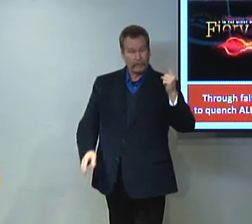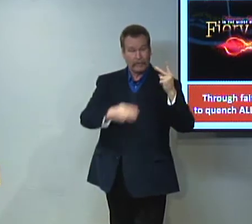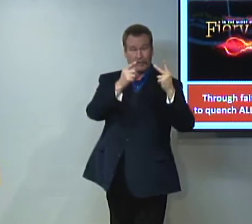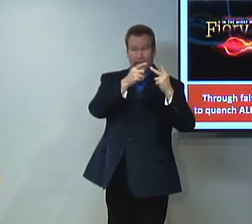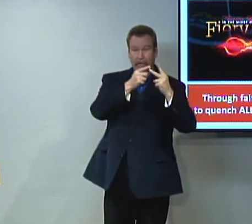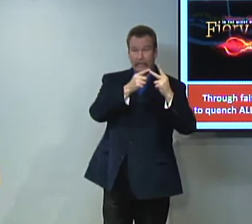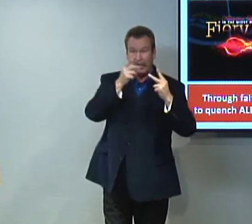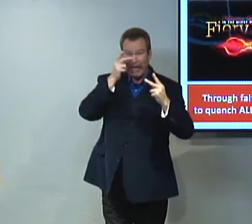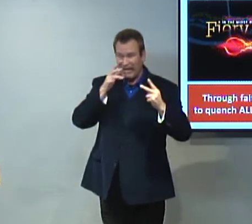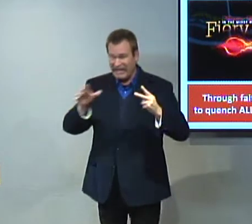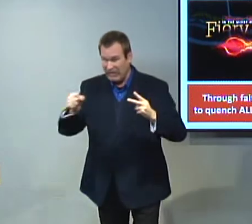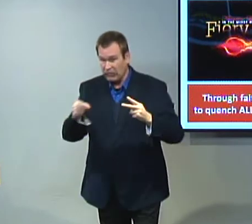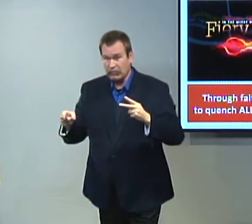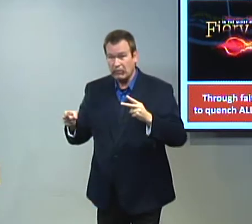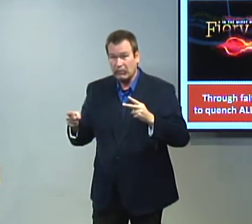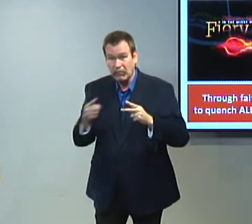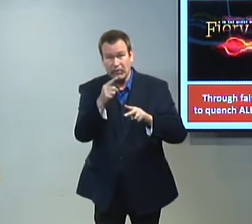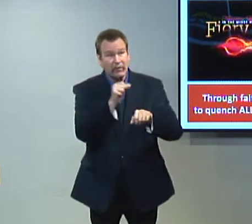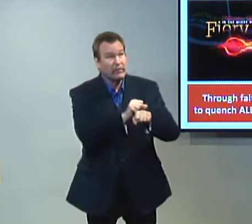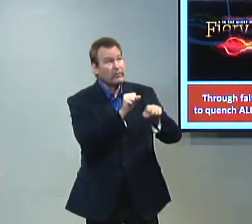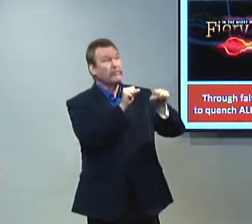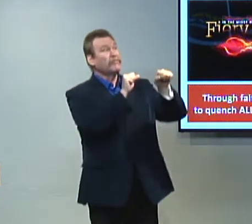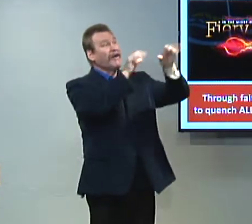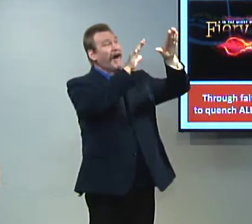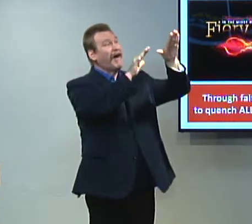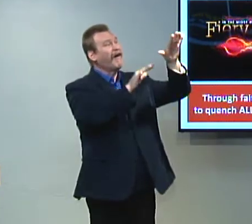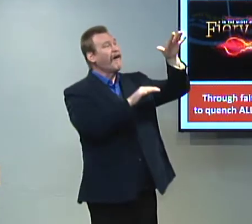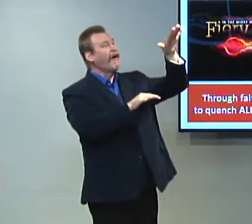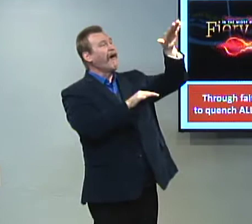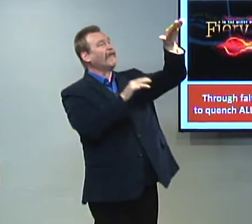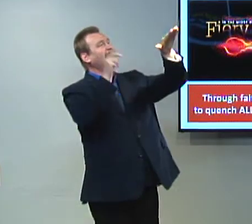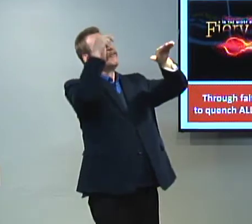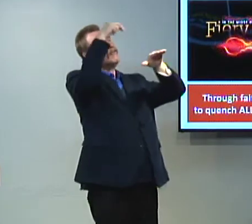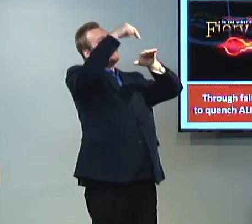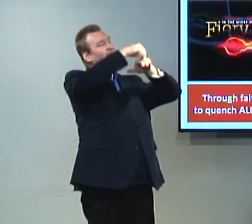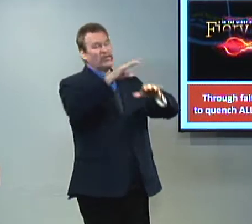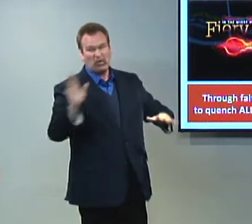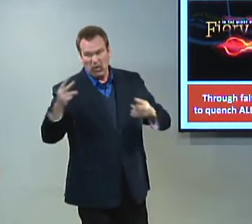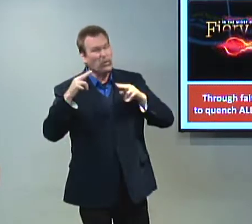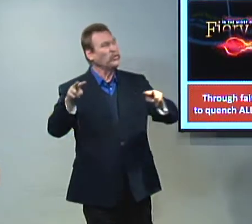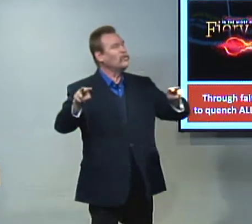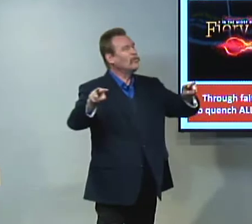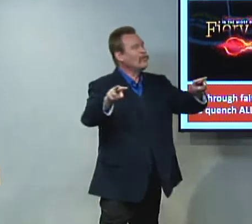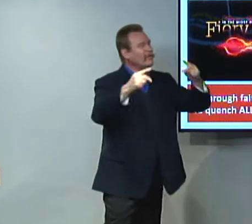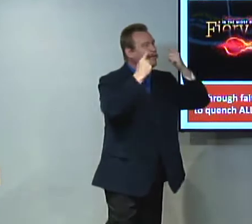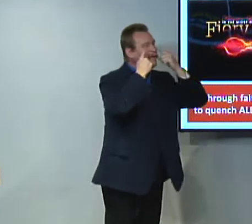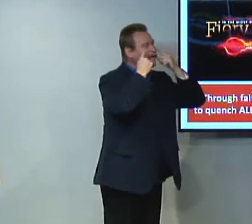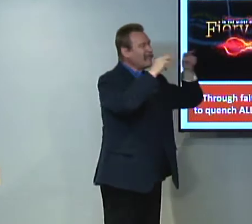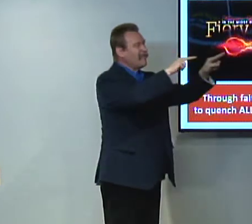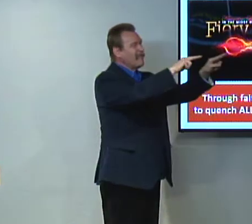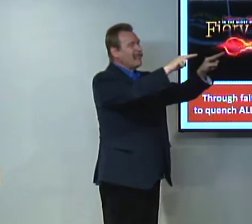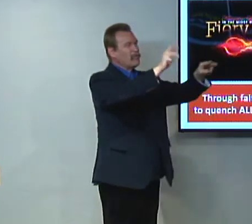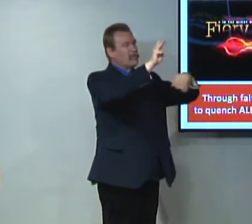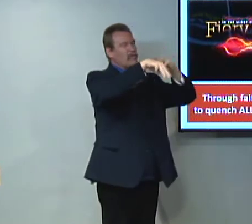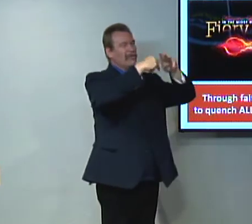But this was a temptation from the devil, and he went against it. And then the devil took him up to a mountain, and he said, look,